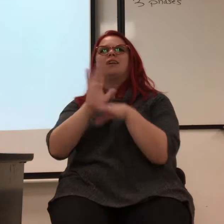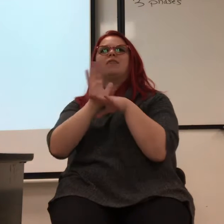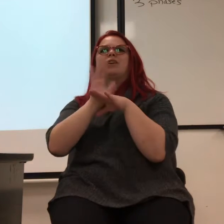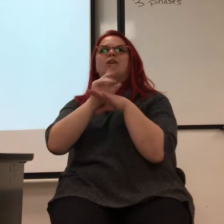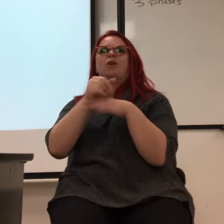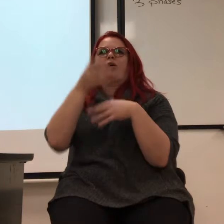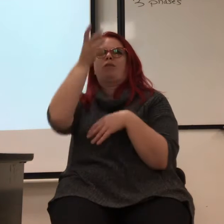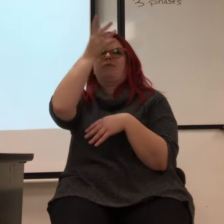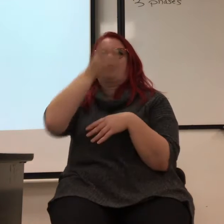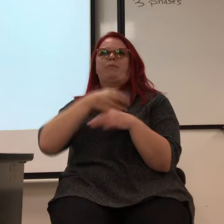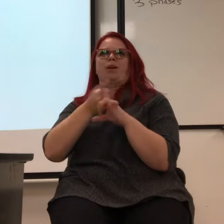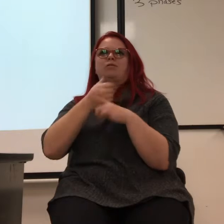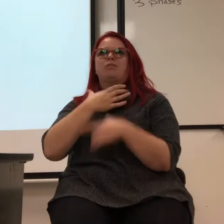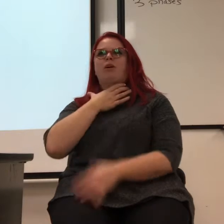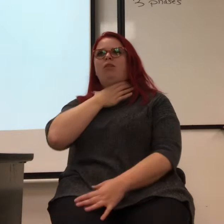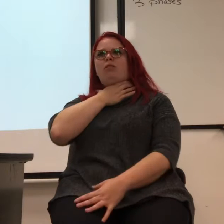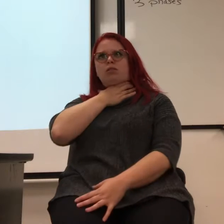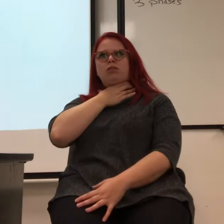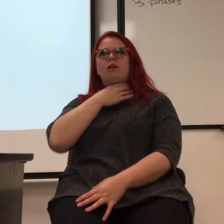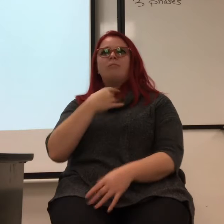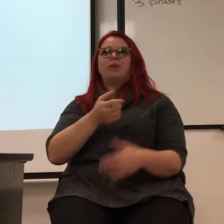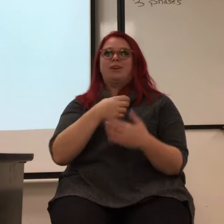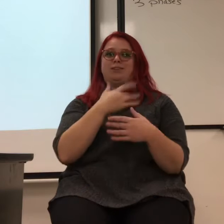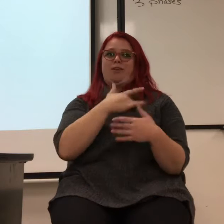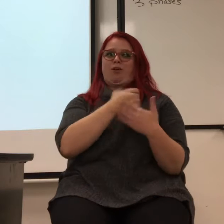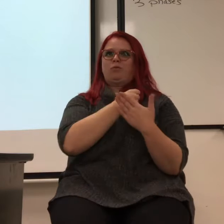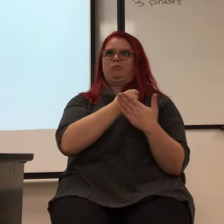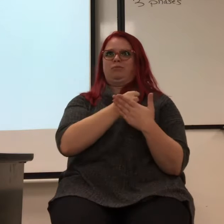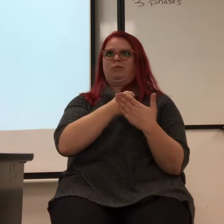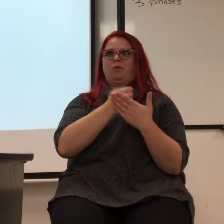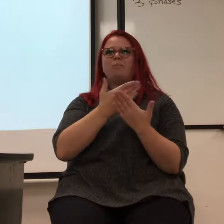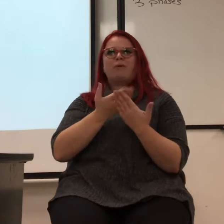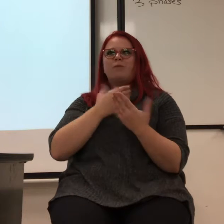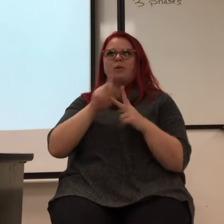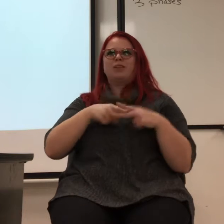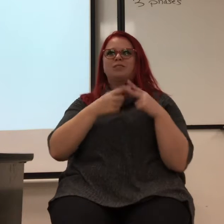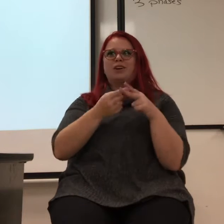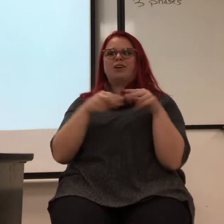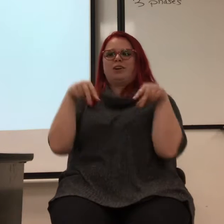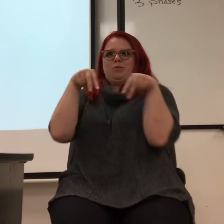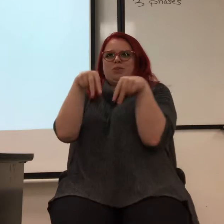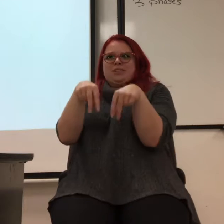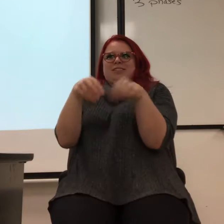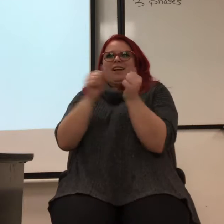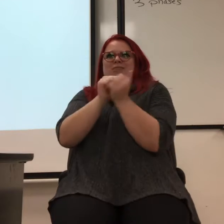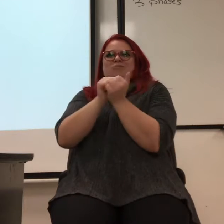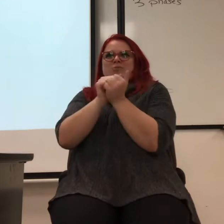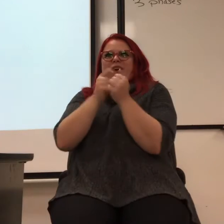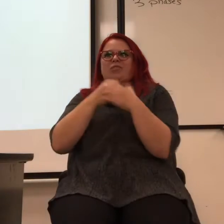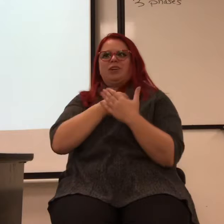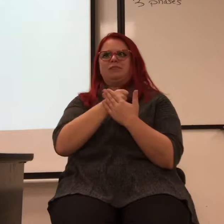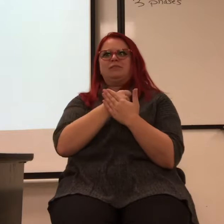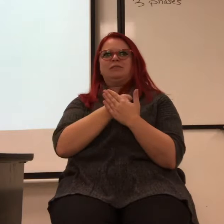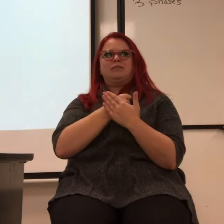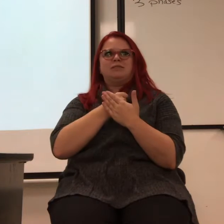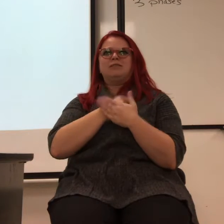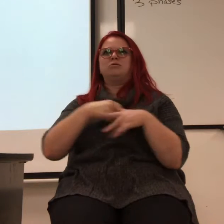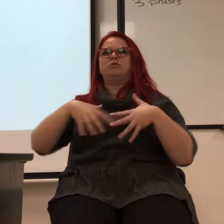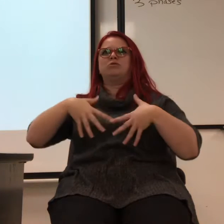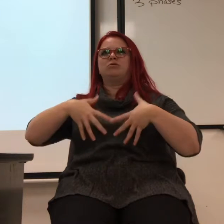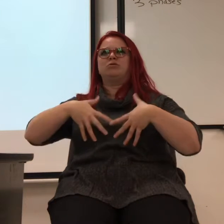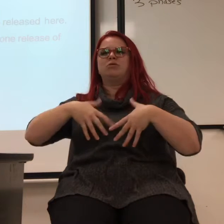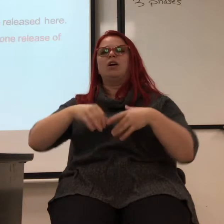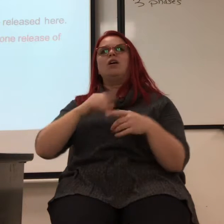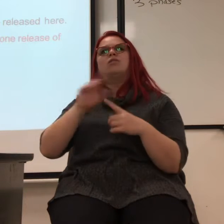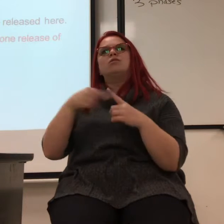just standing next to feed over, right? So, all in your head. When it comes to hunger, that